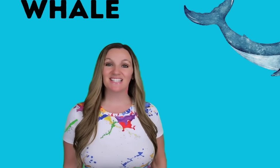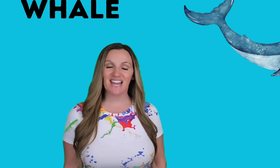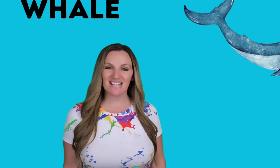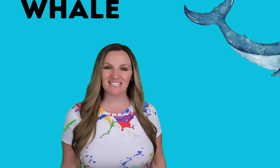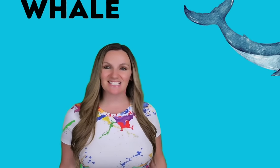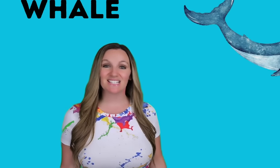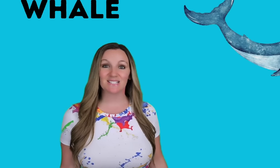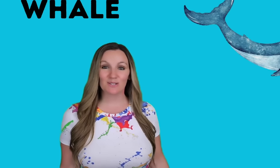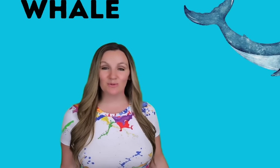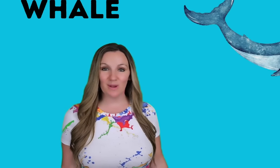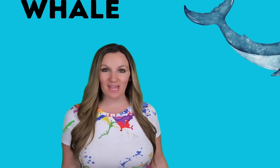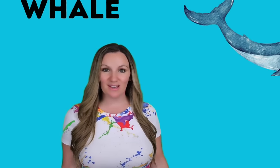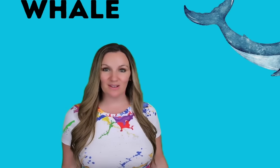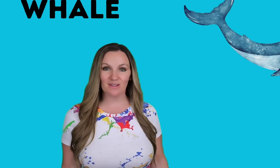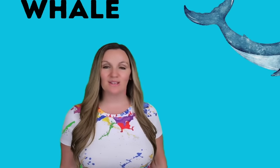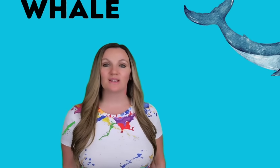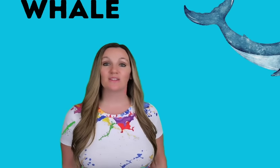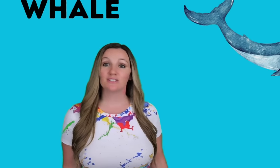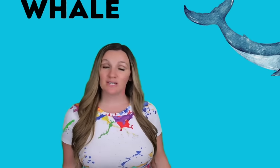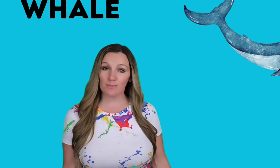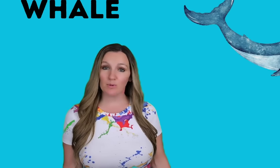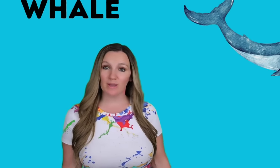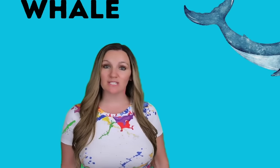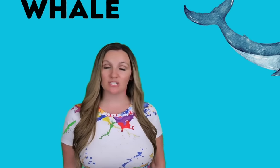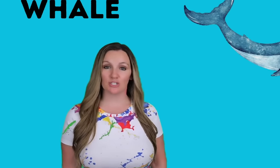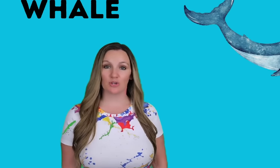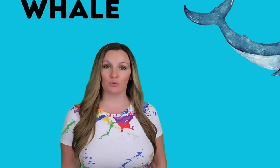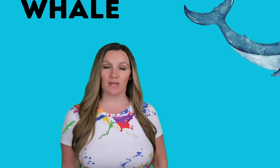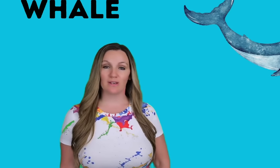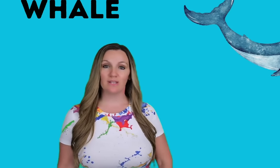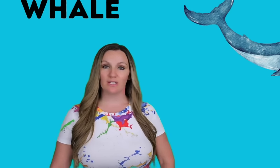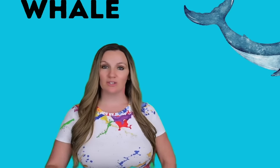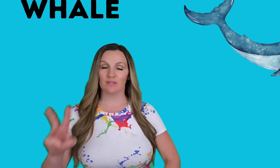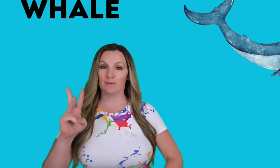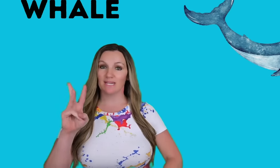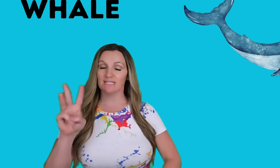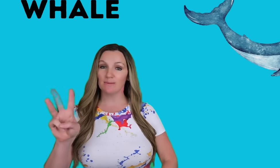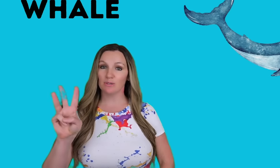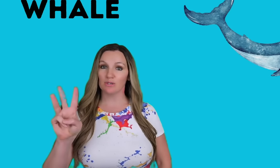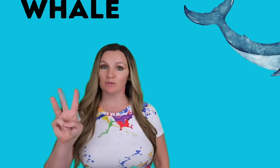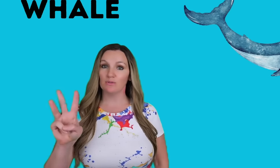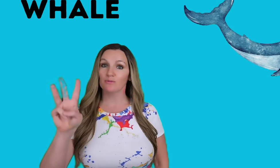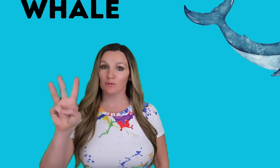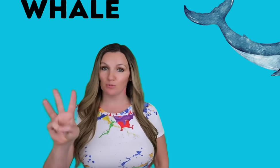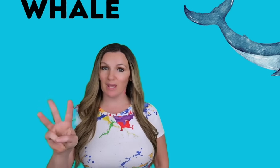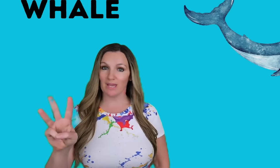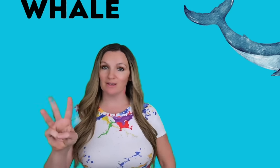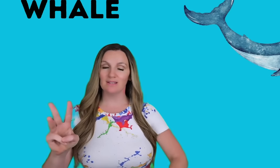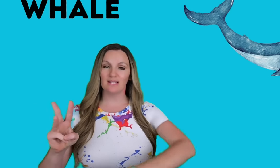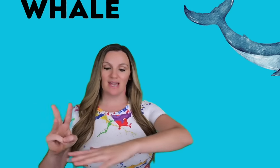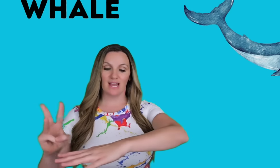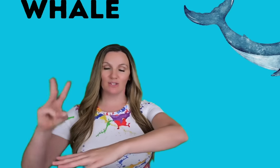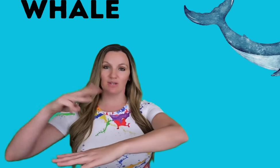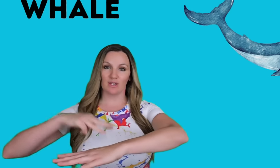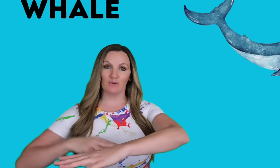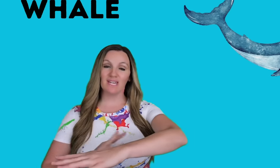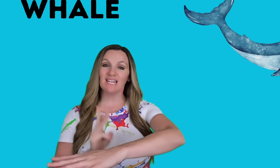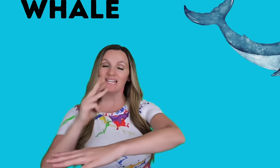Yes, it's a whale. There's a couple ways to show whale. You can make a W for whale, and you can go in and out